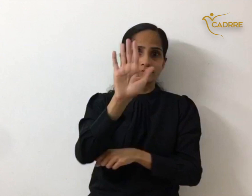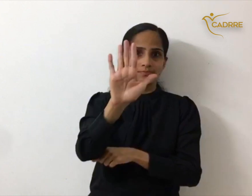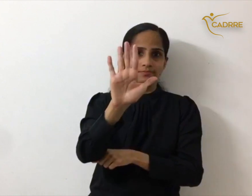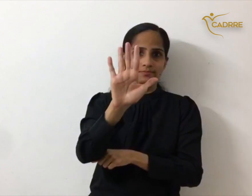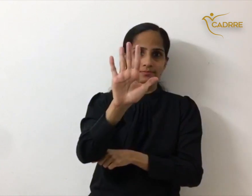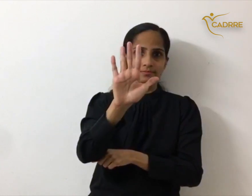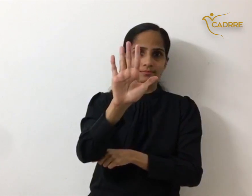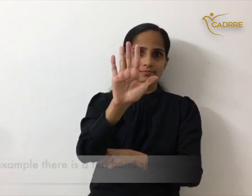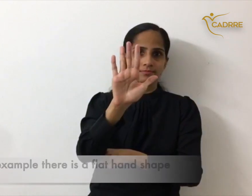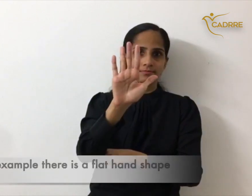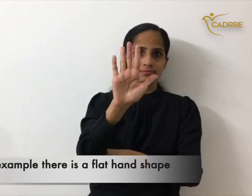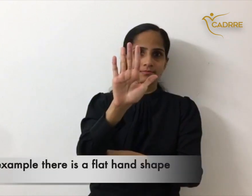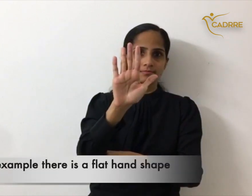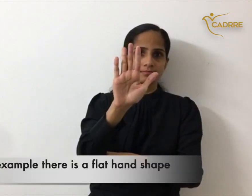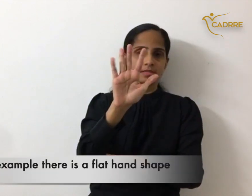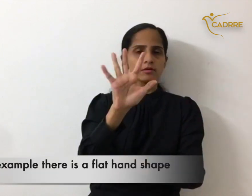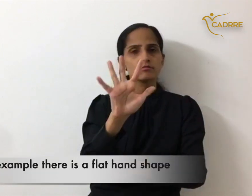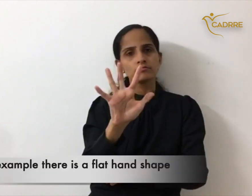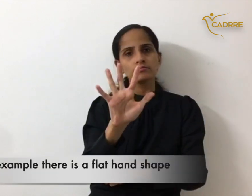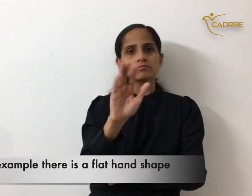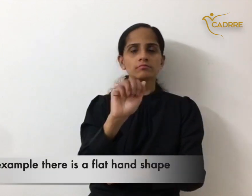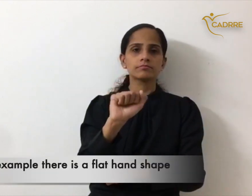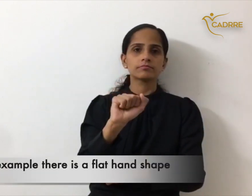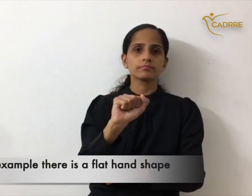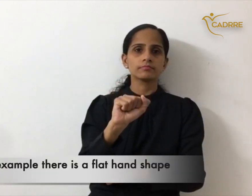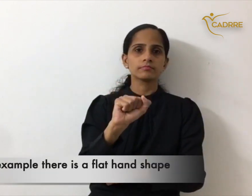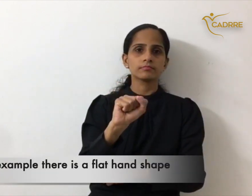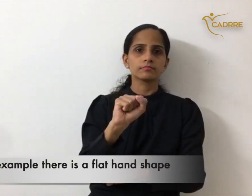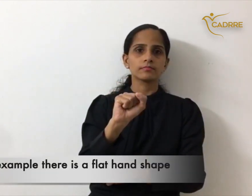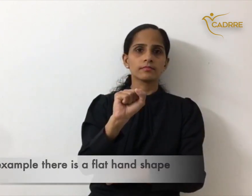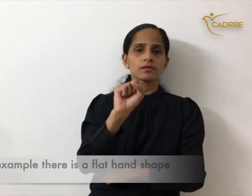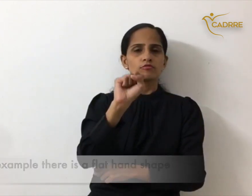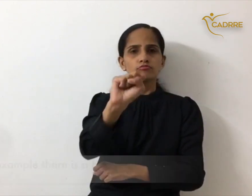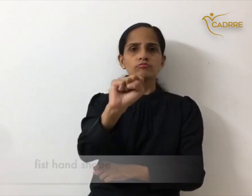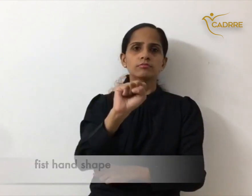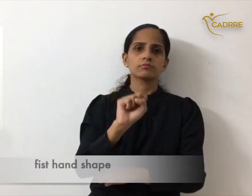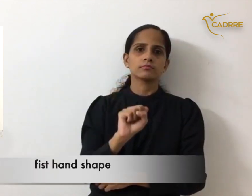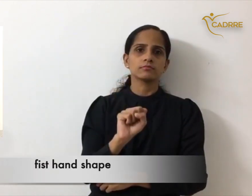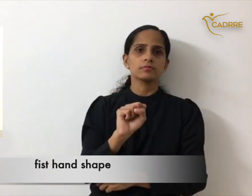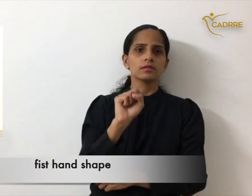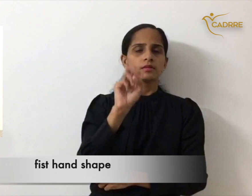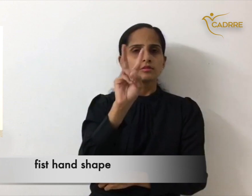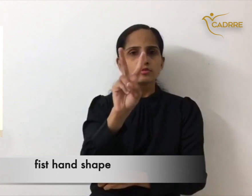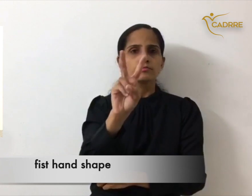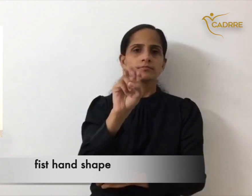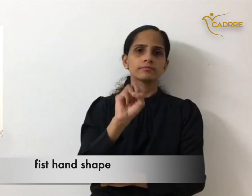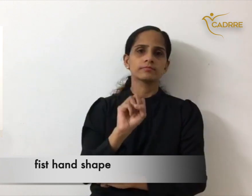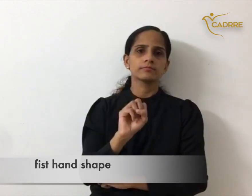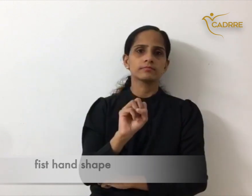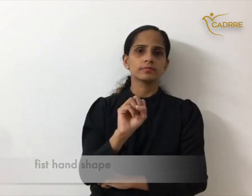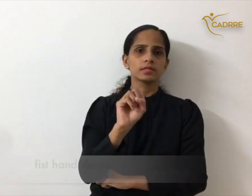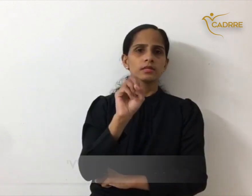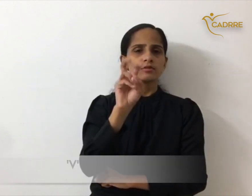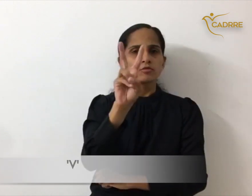signs. For example, there is flat hand shape, fist hand shape,